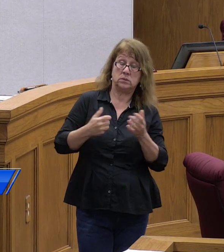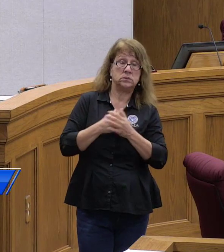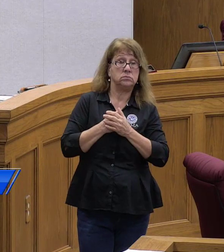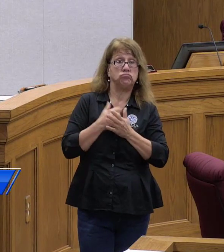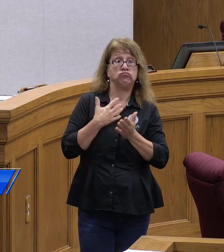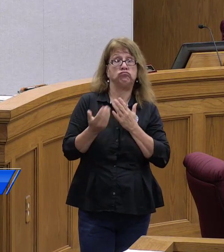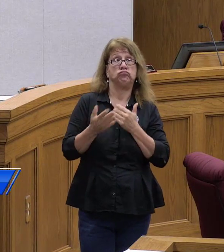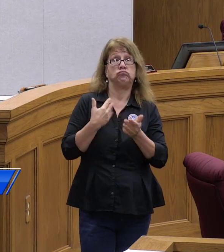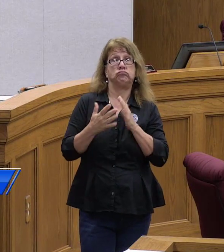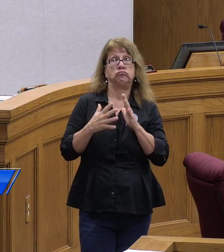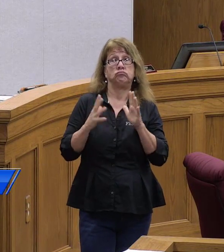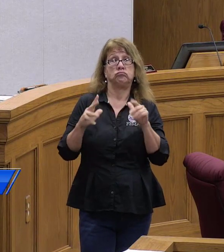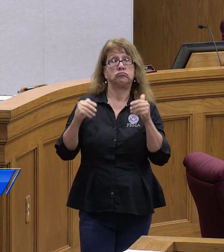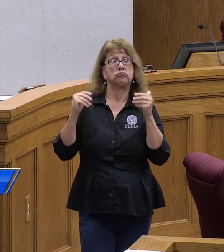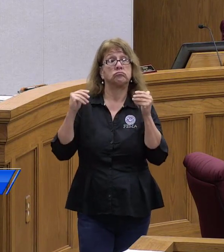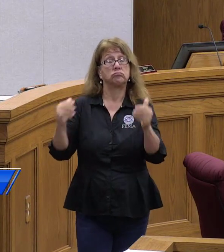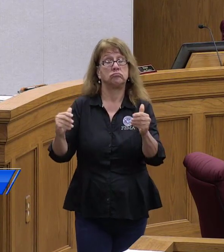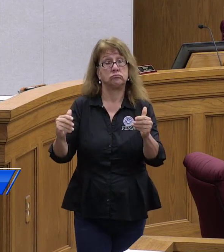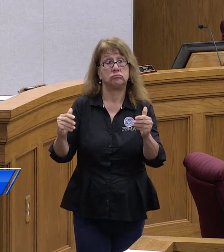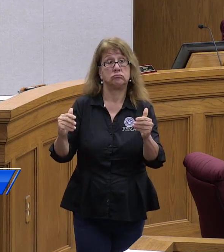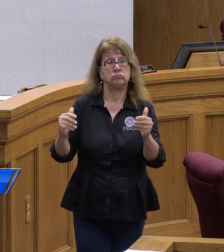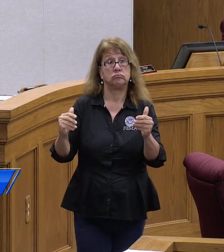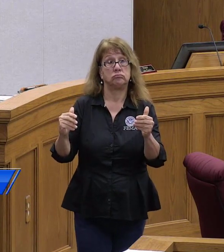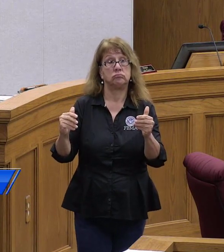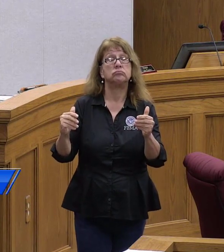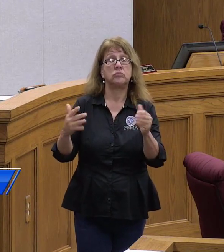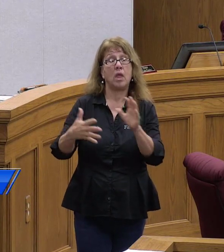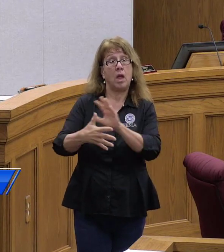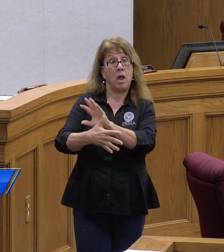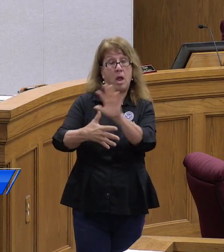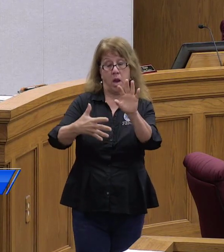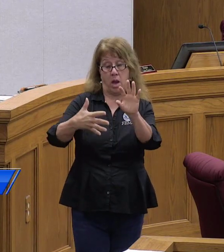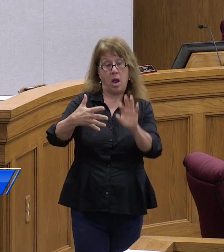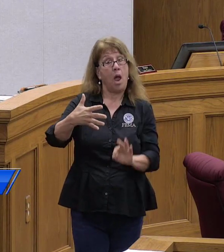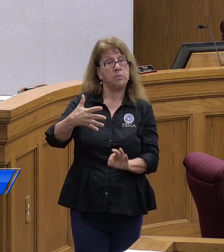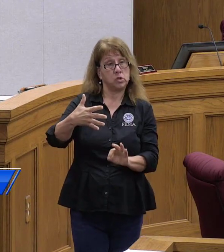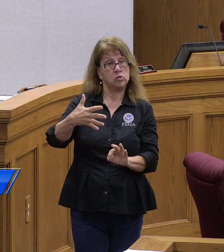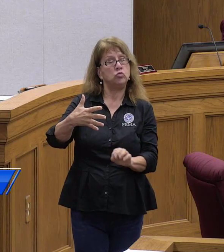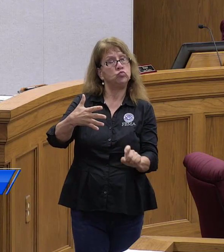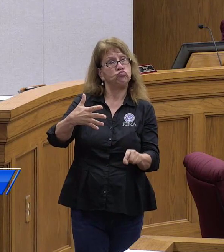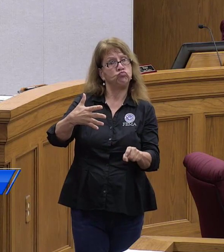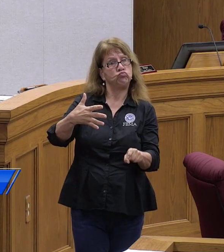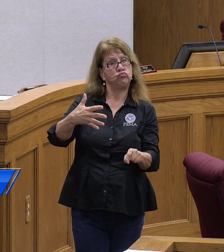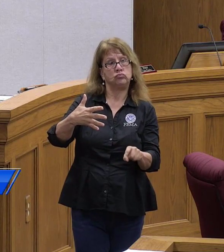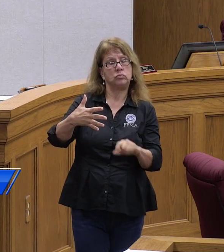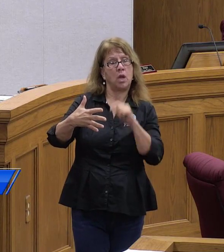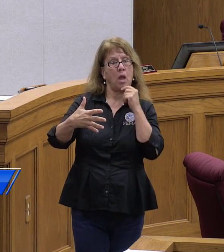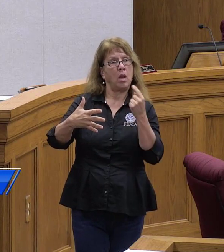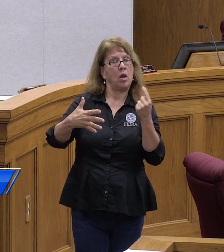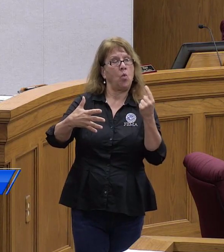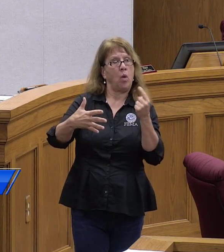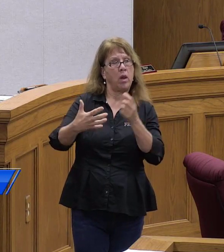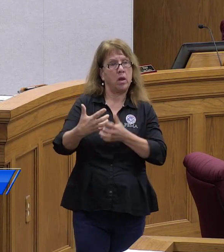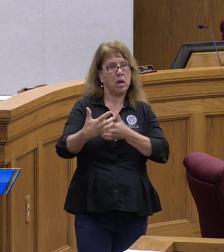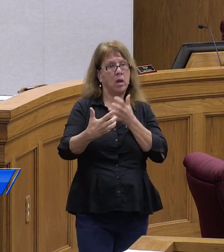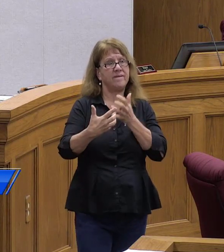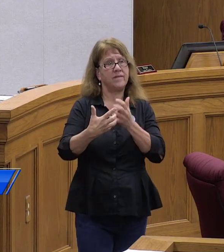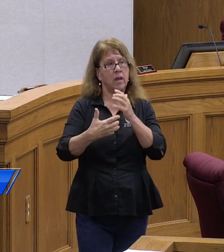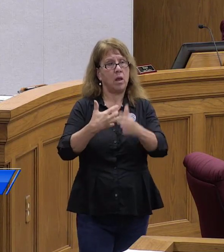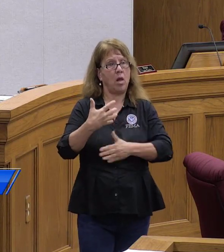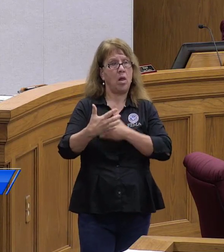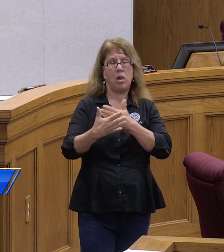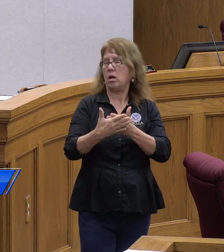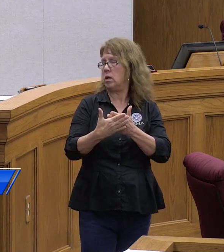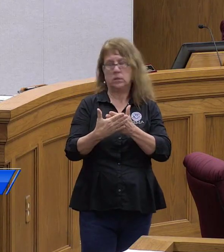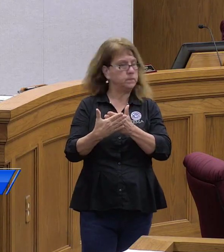plan is put forth, it should be one with options. It should not be a one-size-fits-all plan. Most